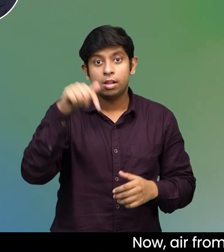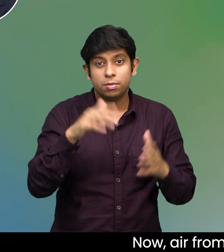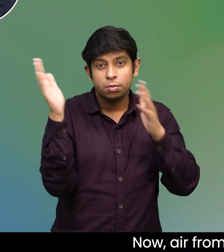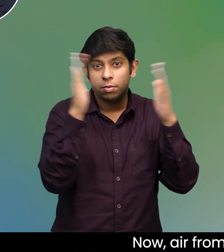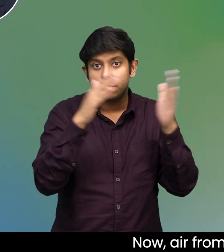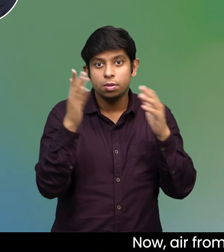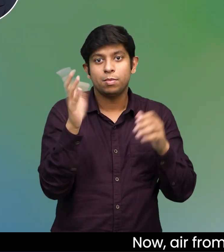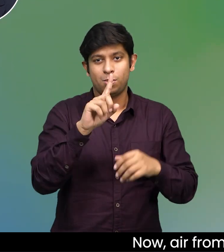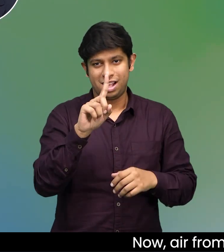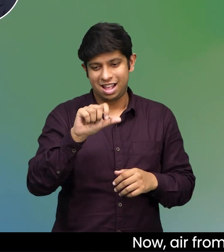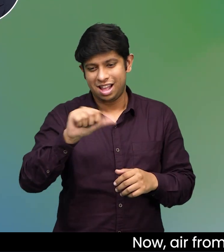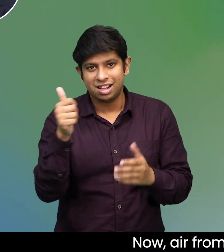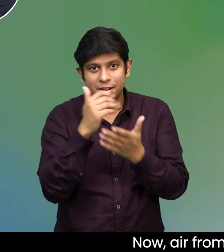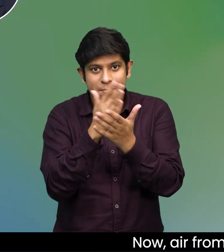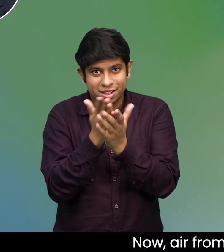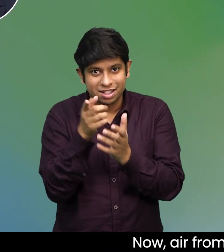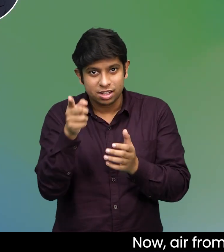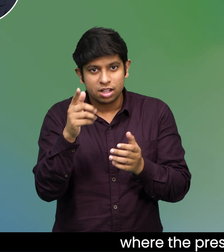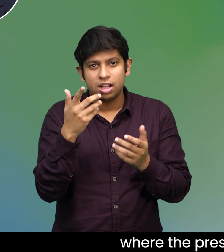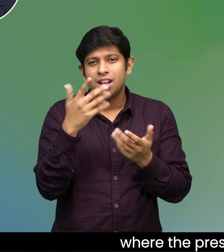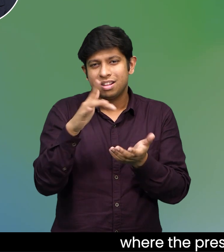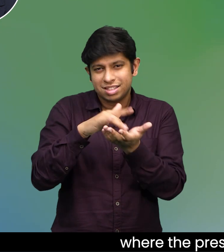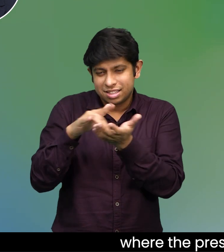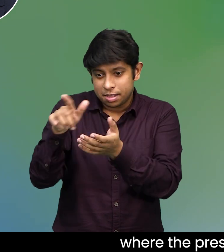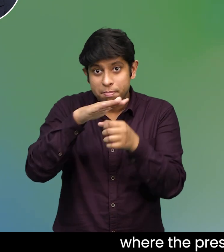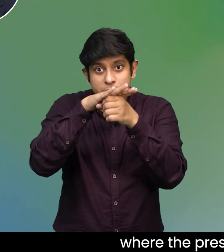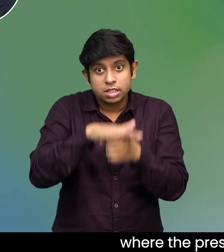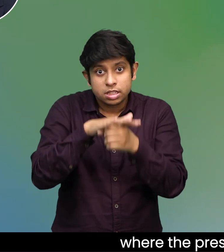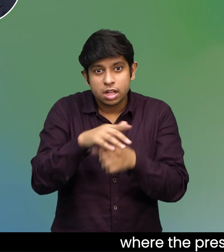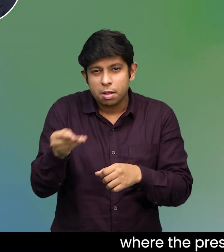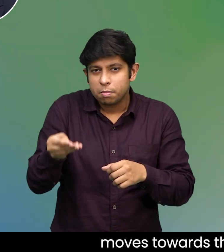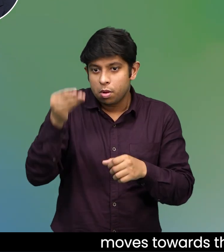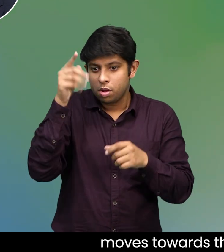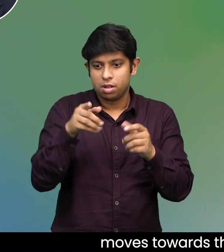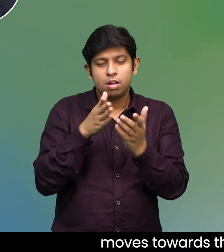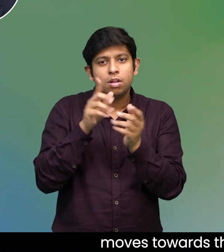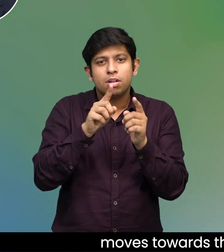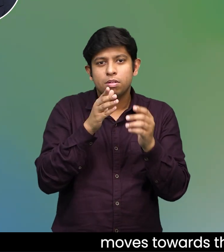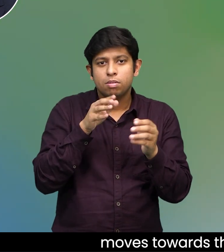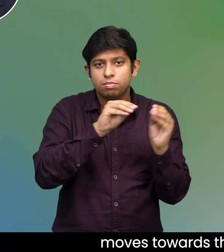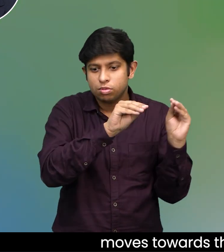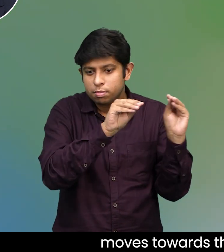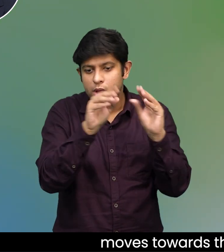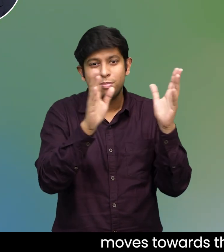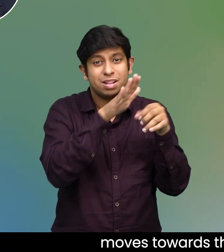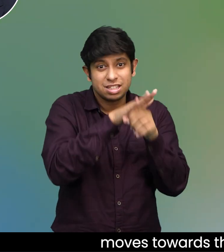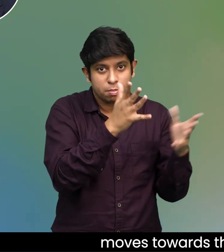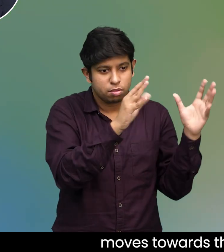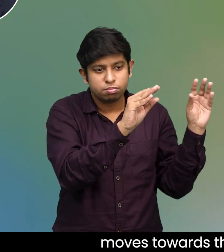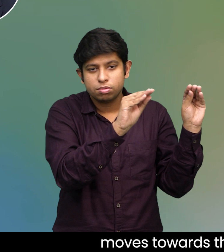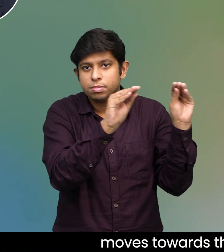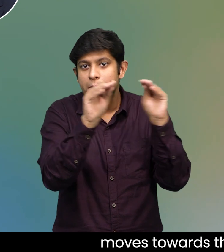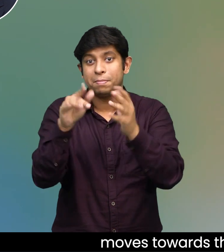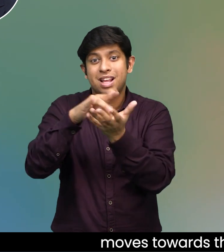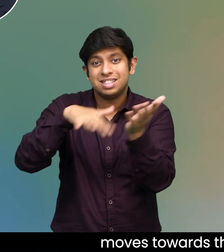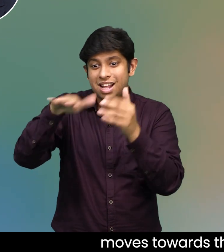Now, air from other parts where the pressure is higher moves towards this vacant